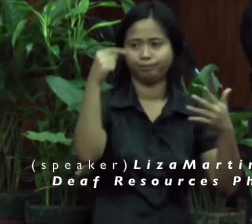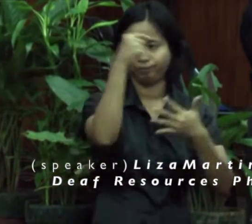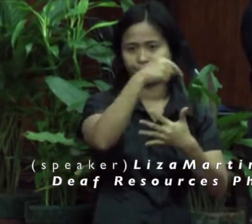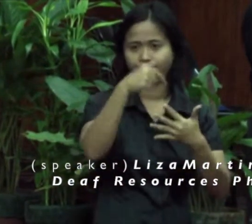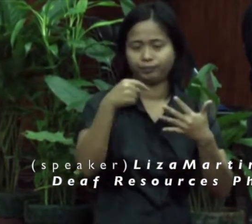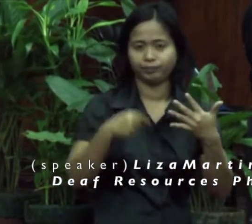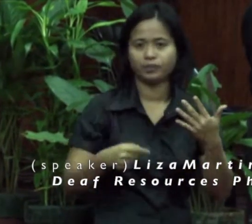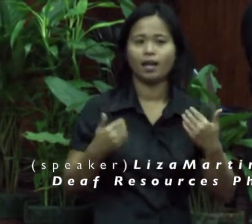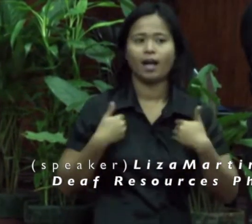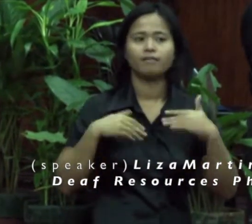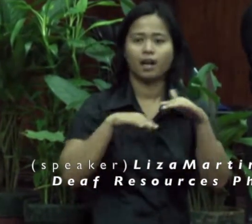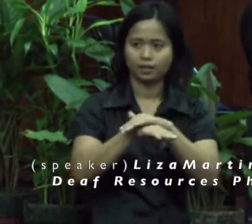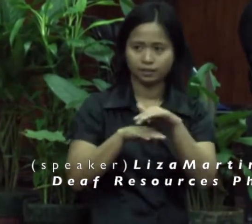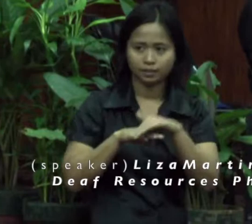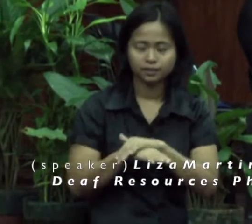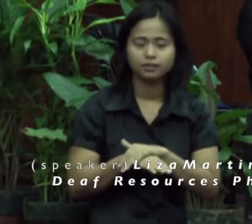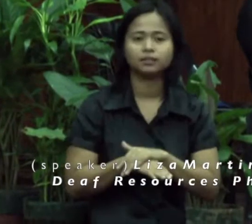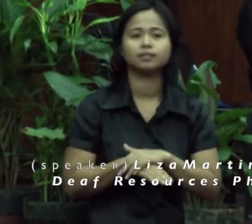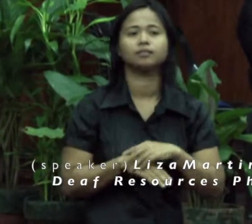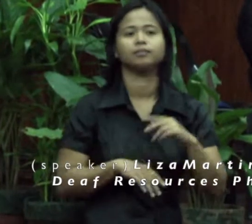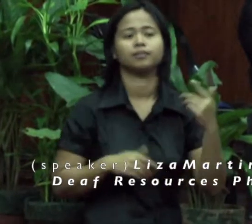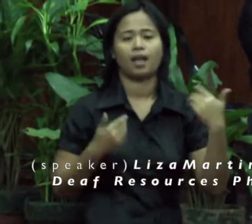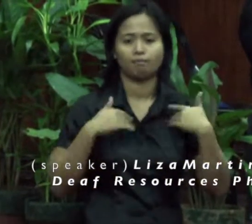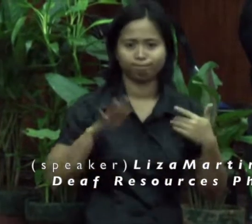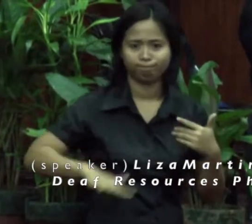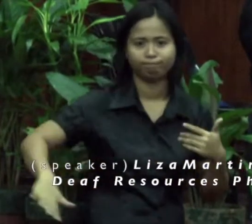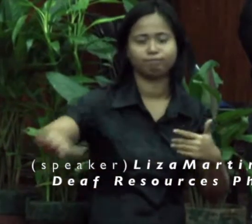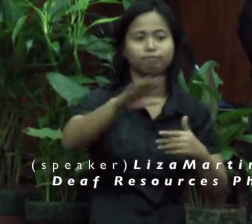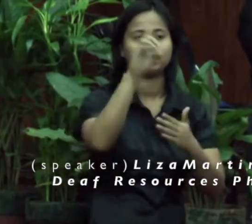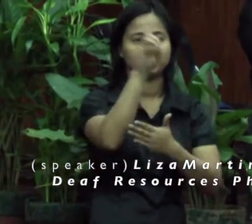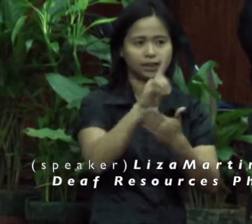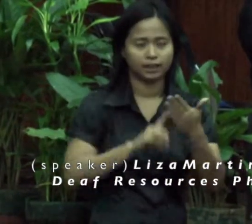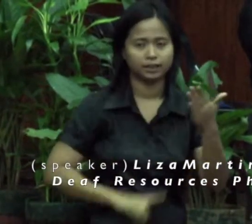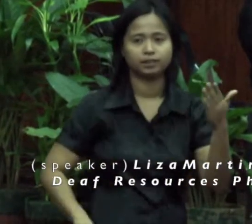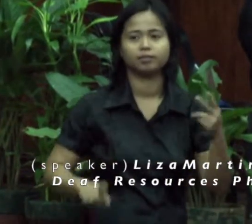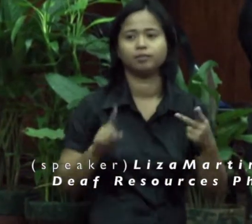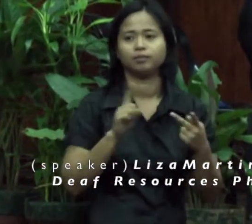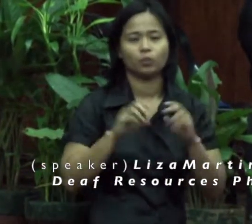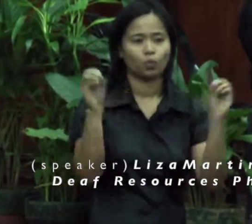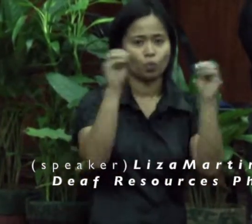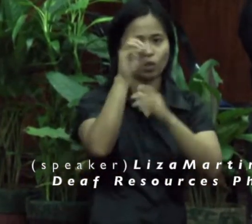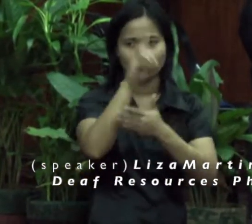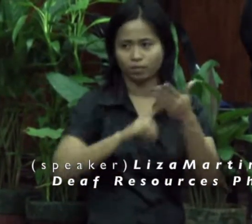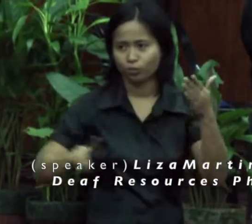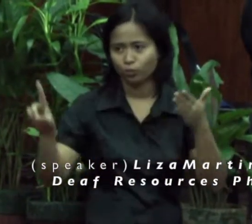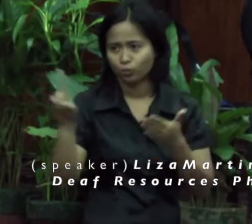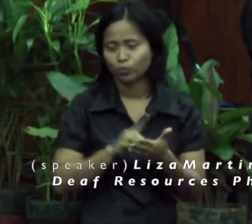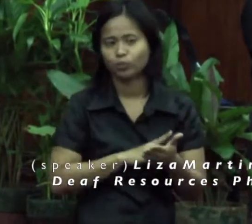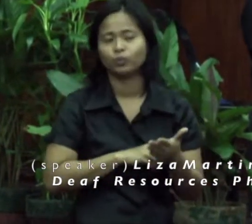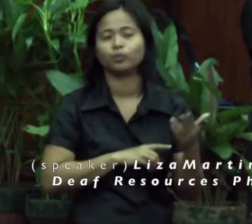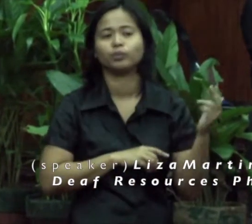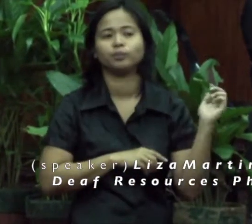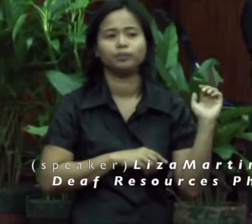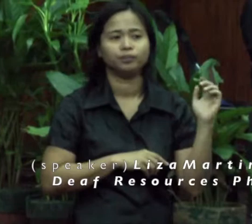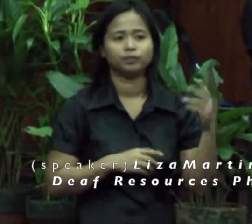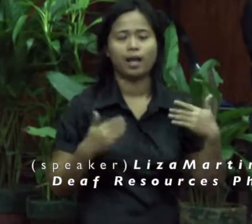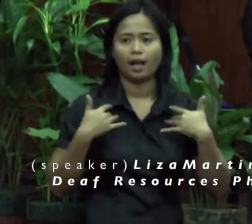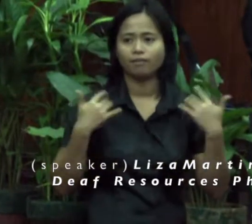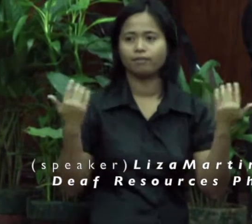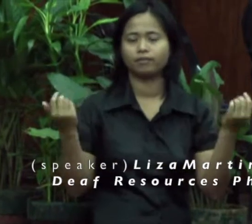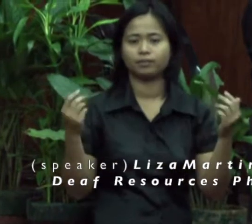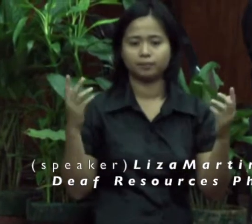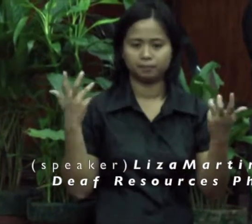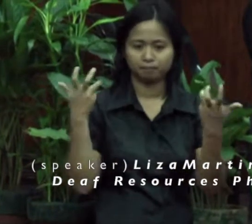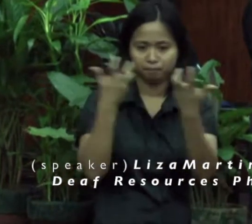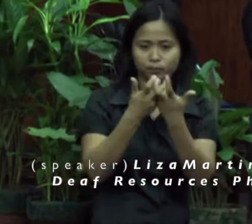such as accessibility, universal design, non-discriminatory practices, meeting student needs,